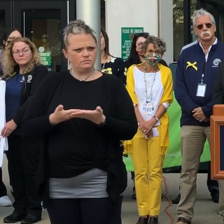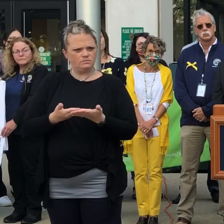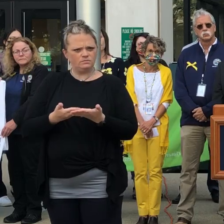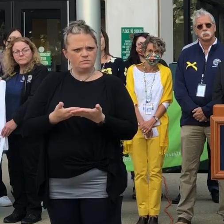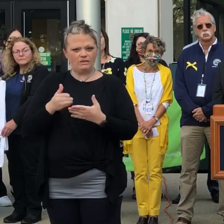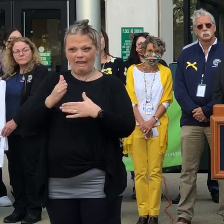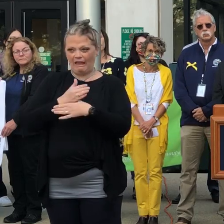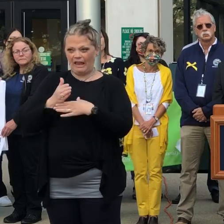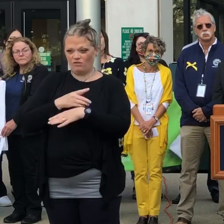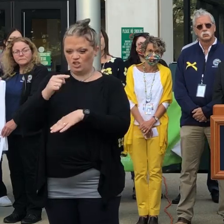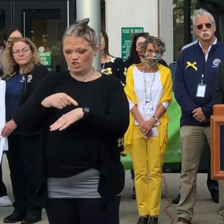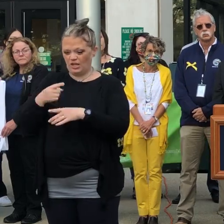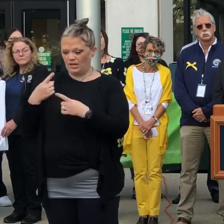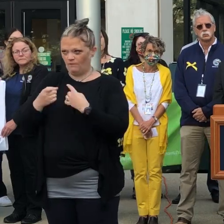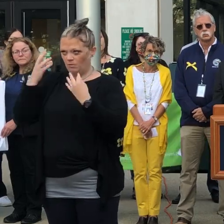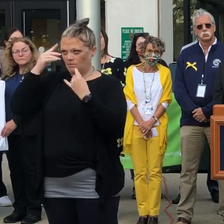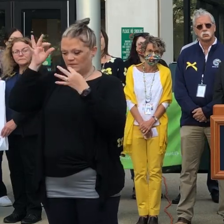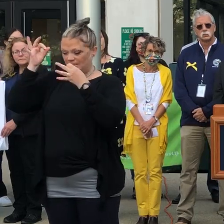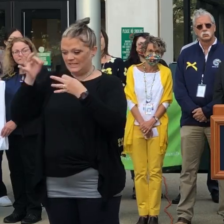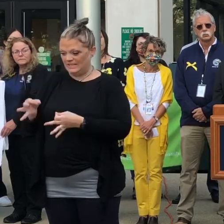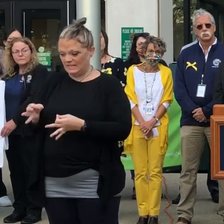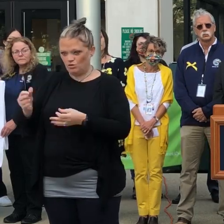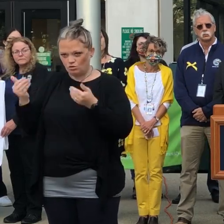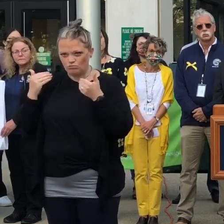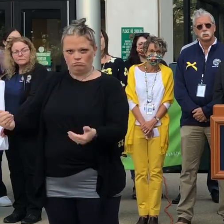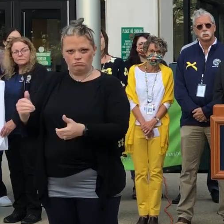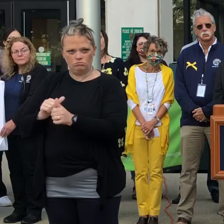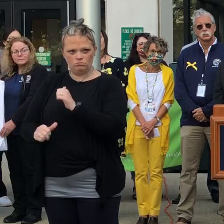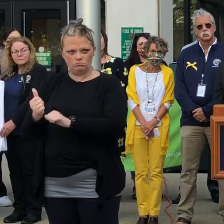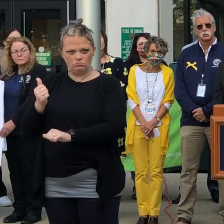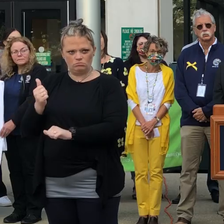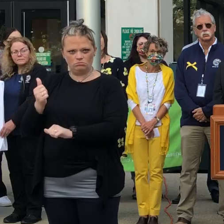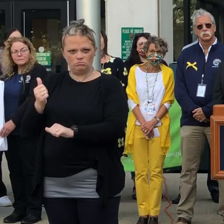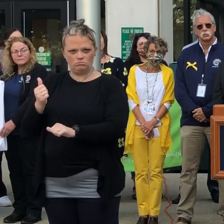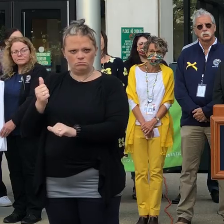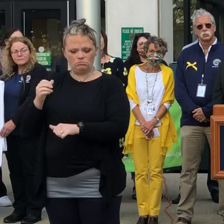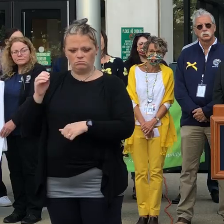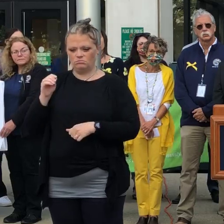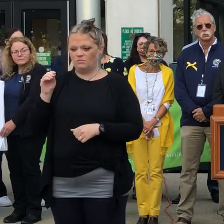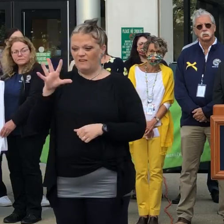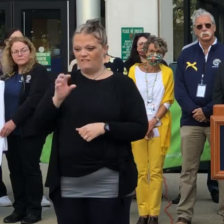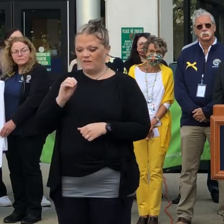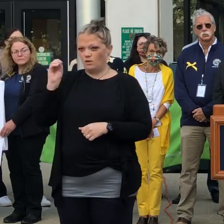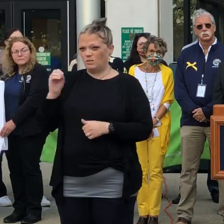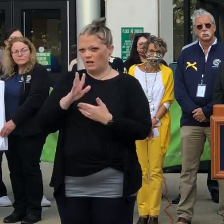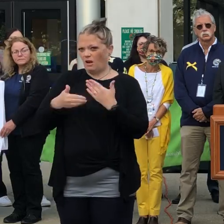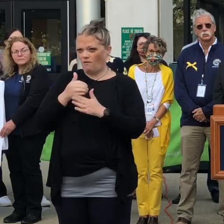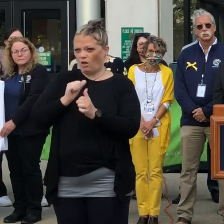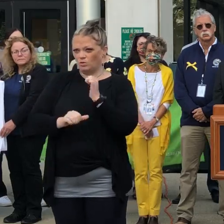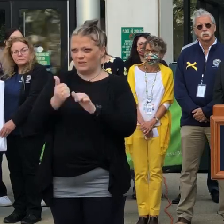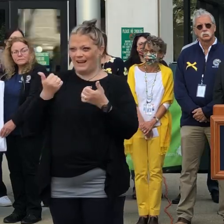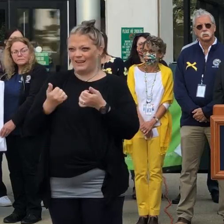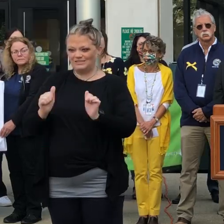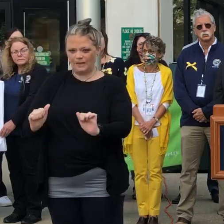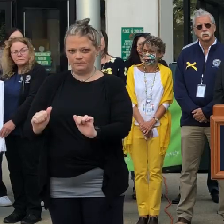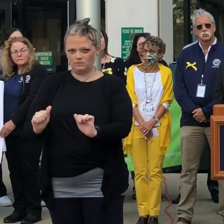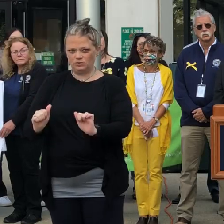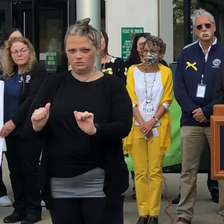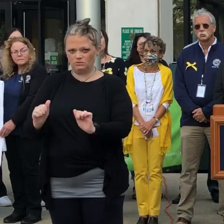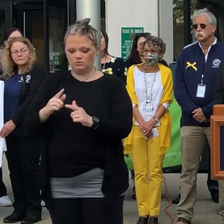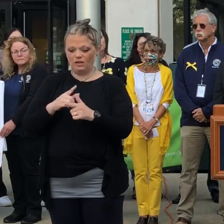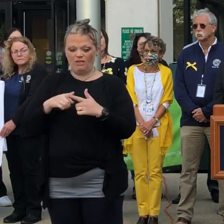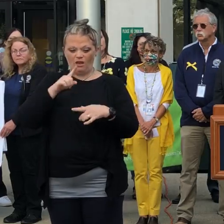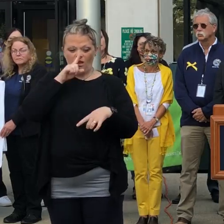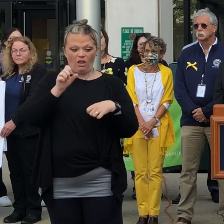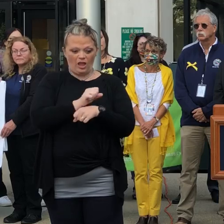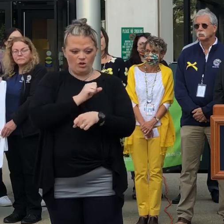average time for making the decision to act on suicide in about 50% of suicide attempts and actually